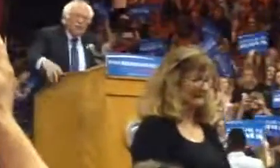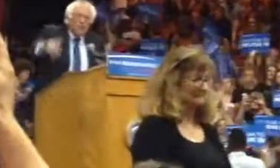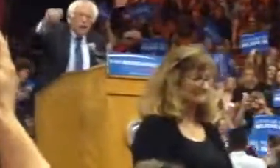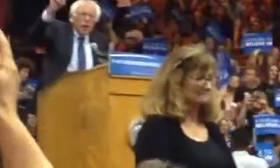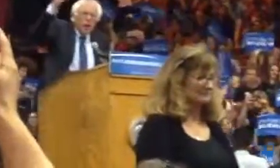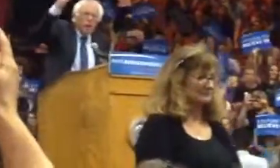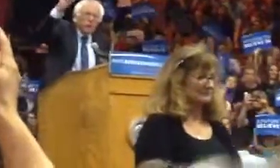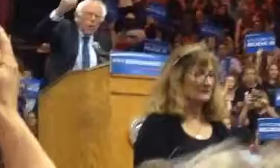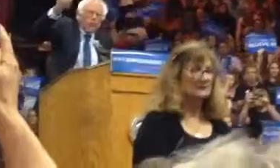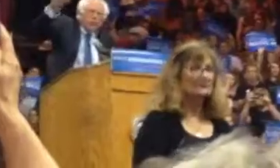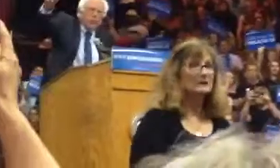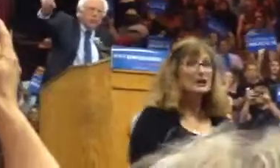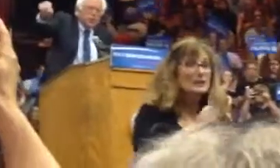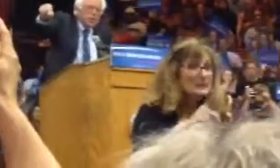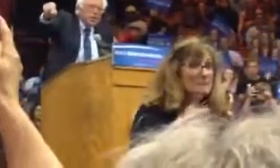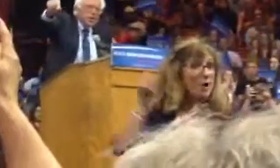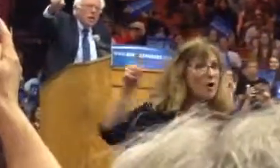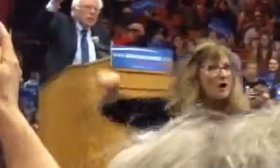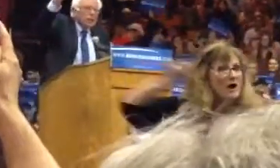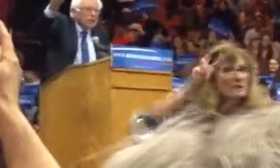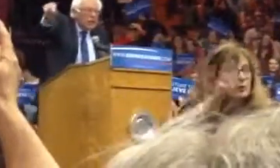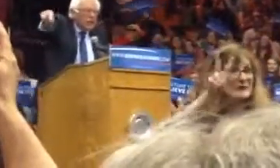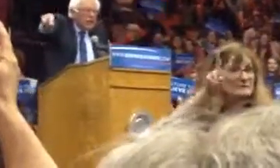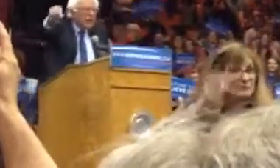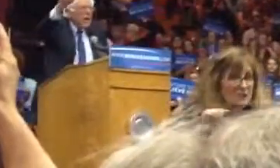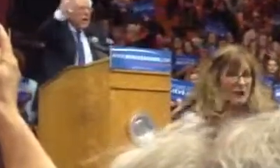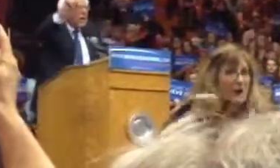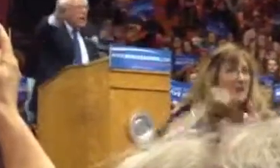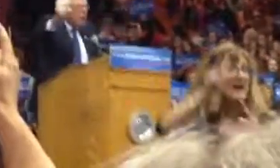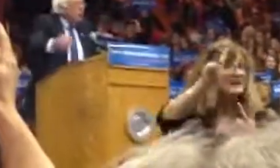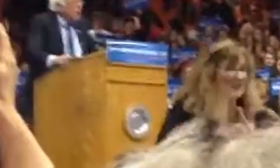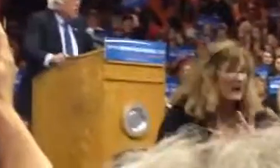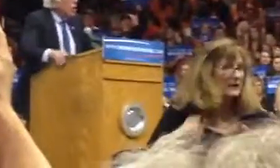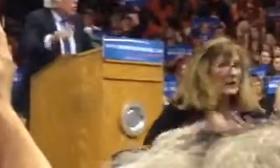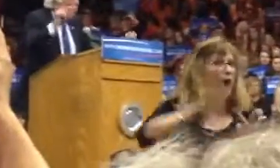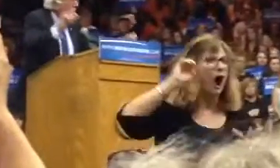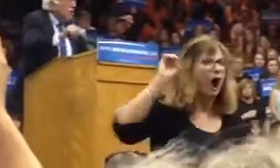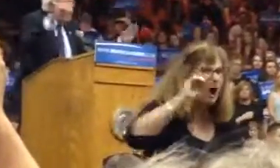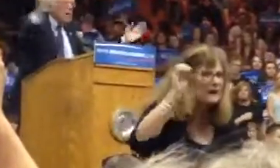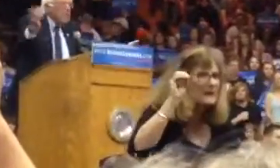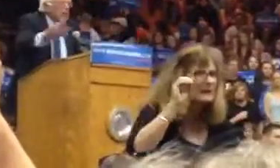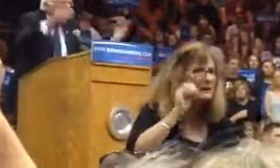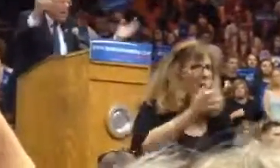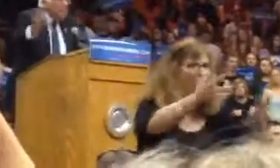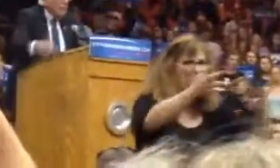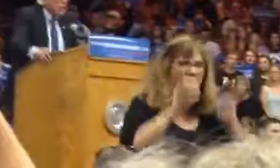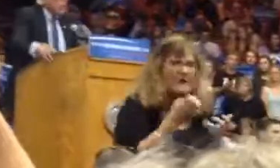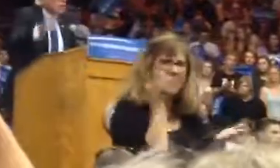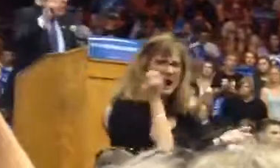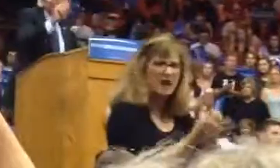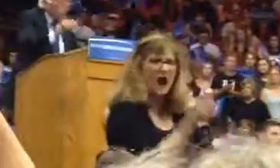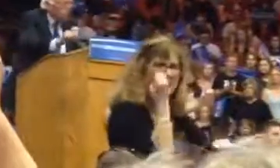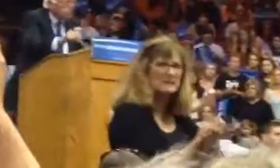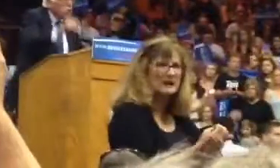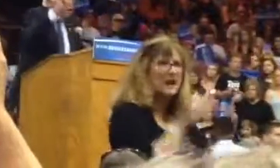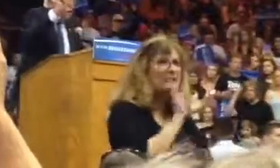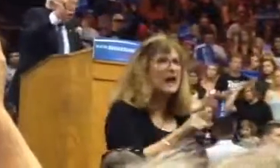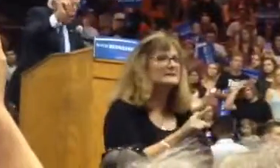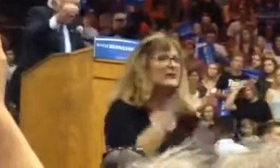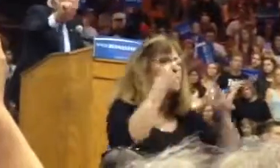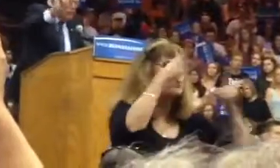The people of West Virginia, of Kentucky, of Oregon want an economy that